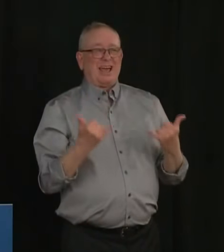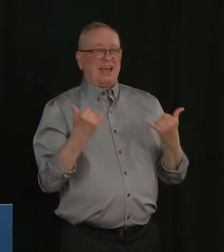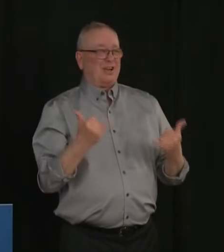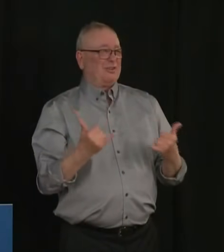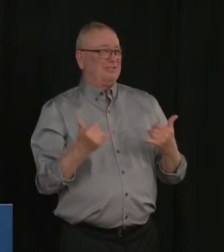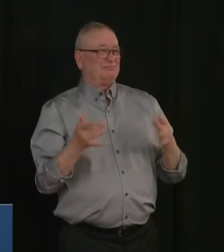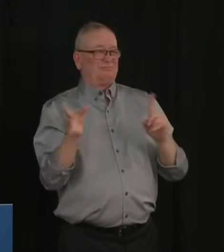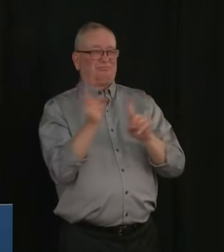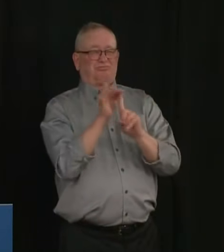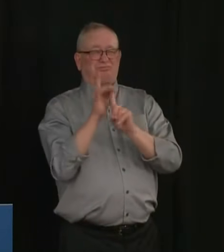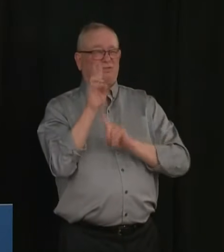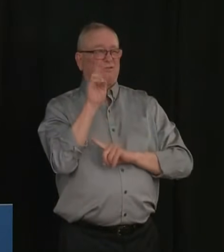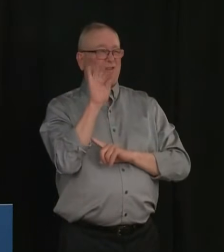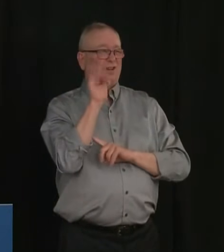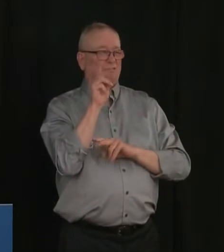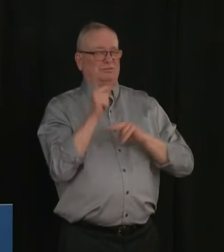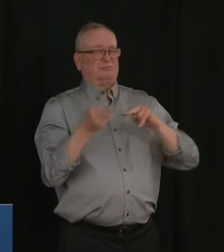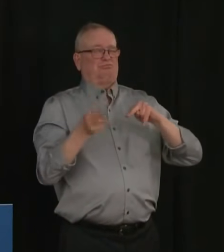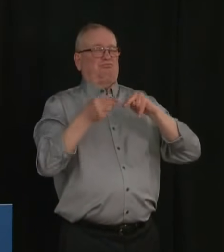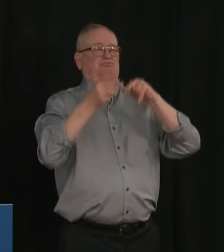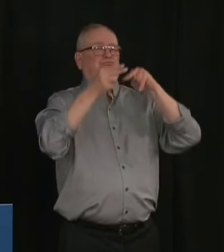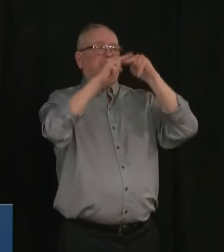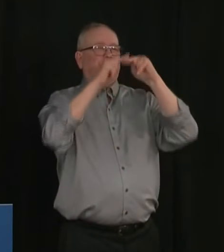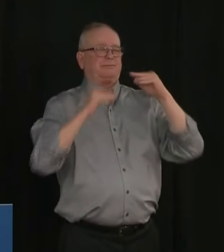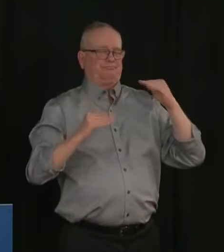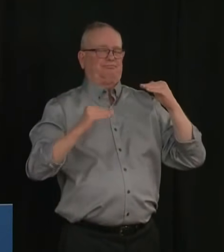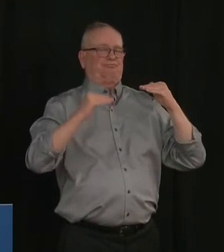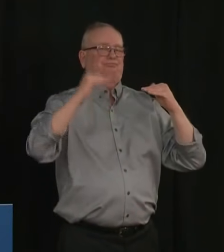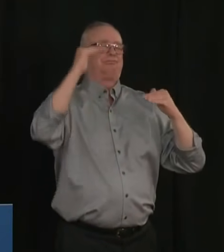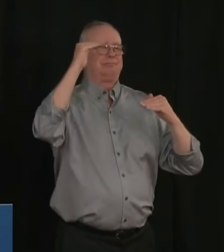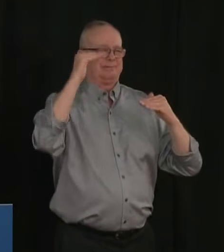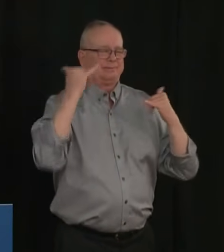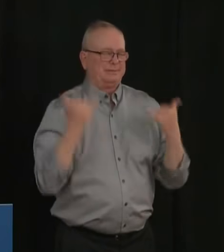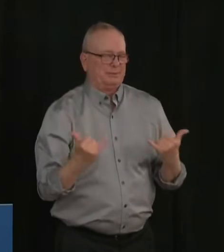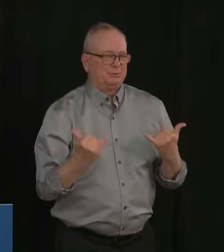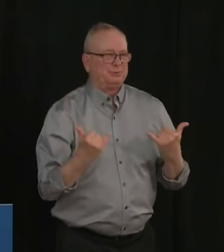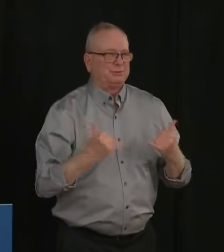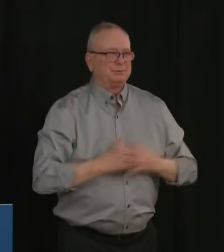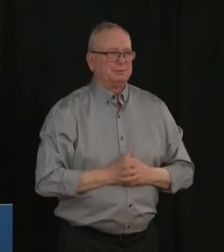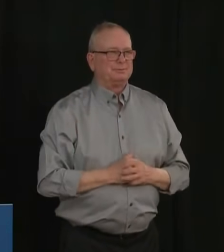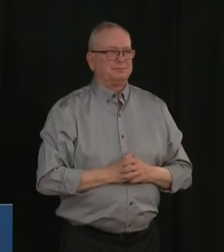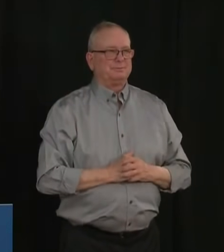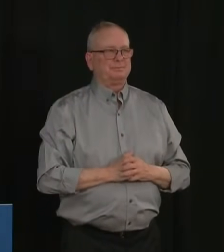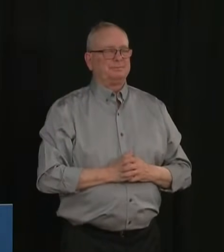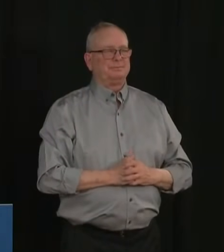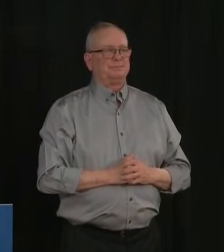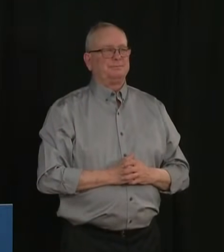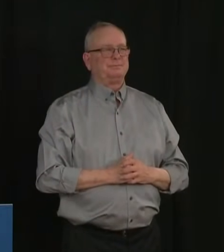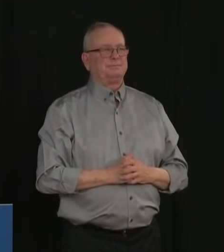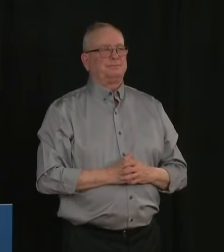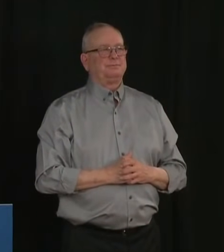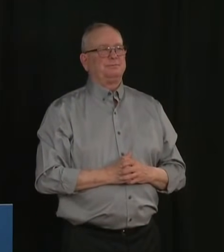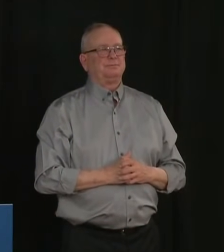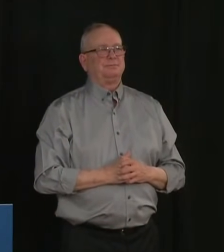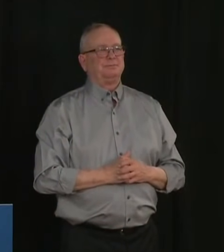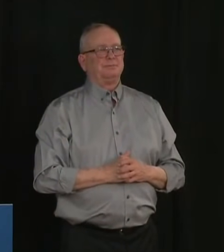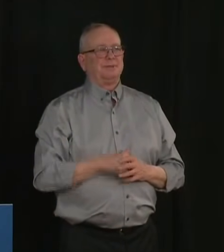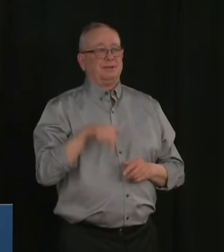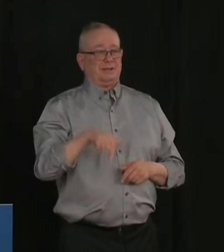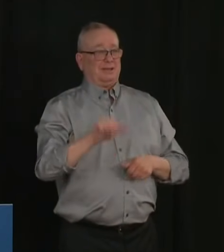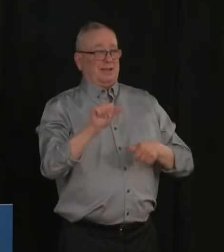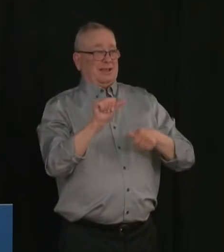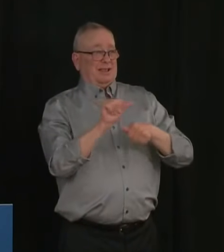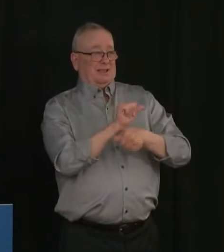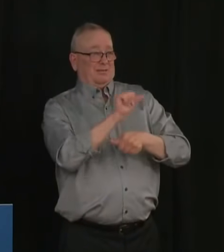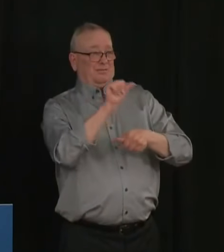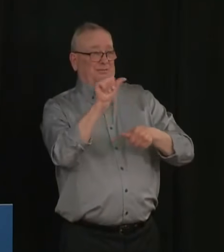are the dominant strains of new COVID-19 cases in our province. By far the most common is the UK